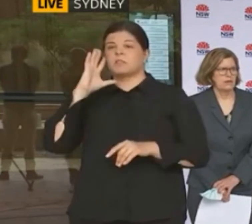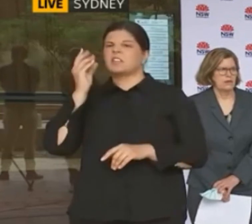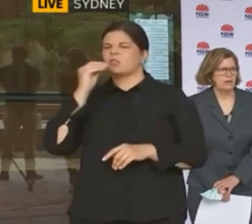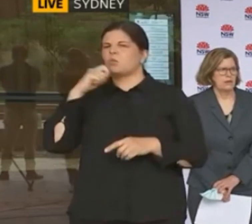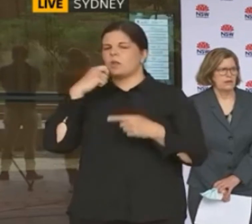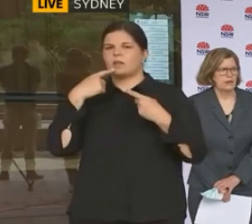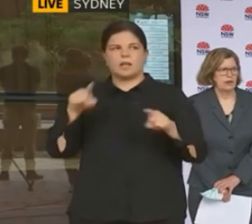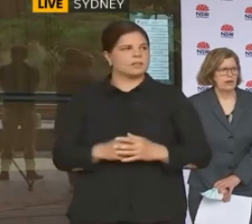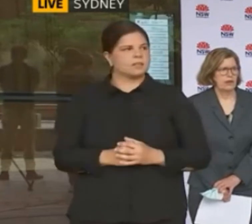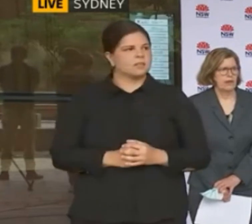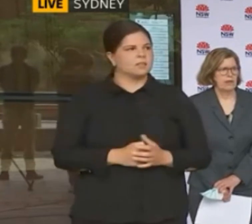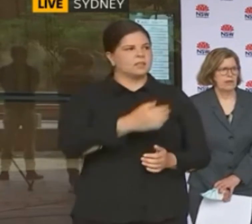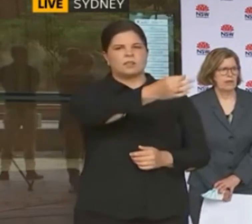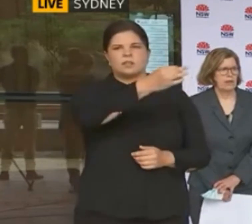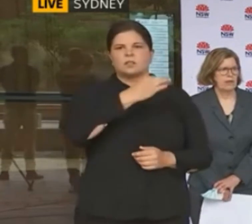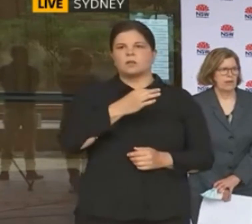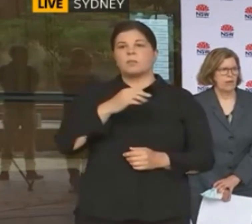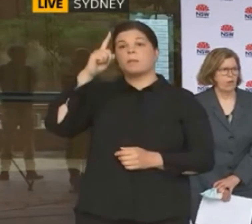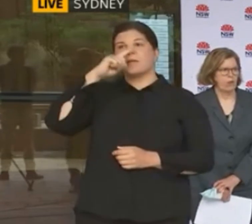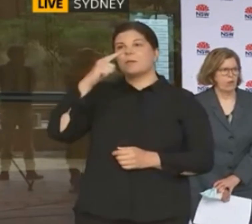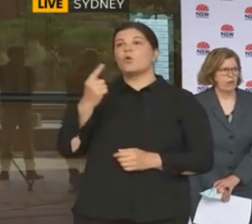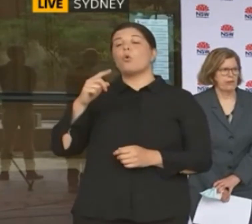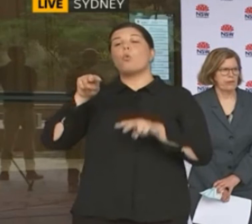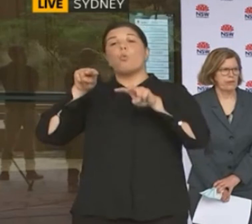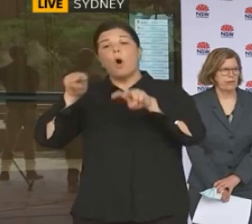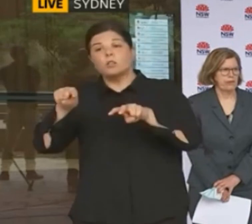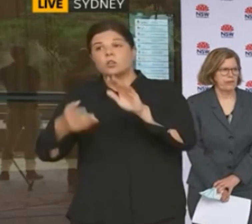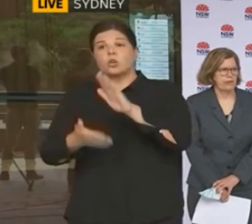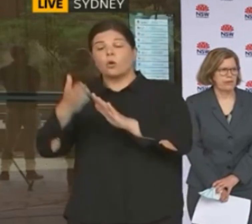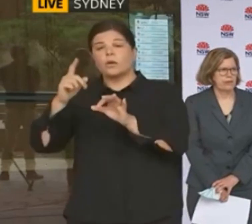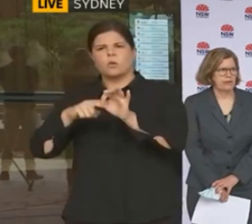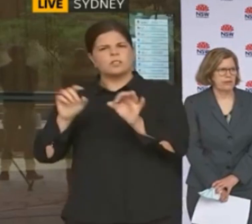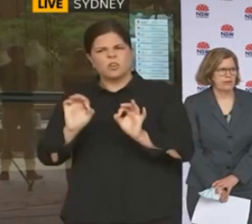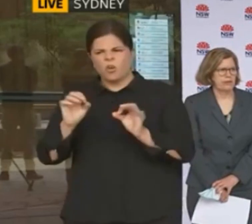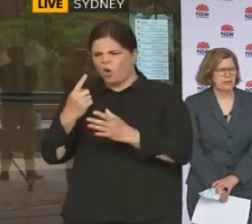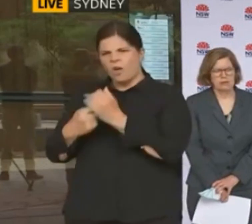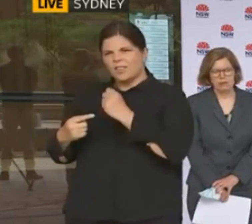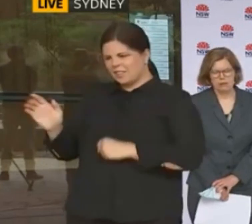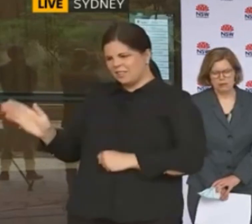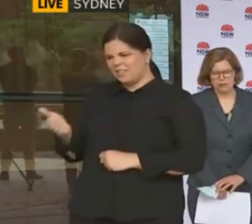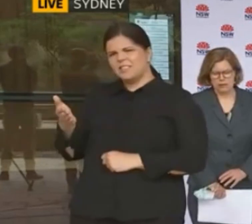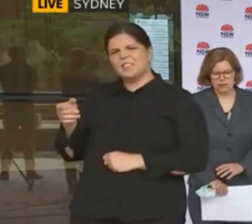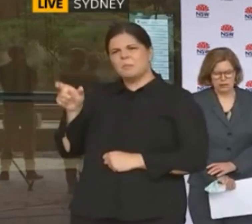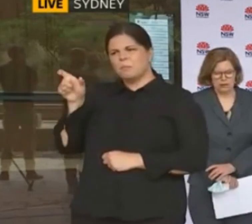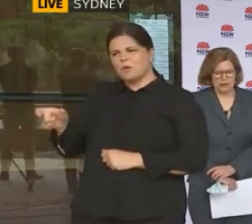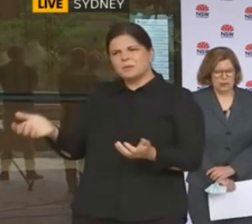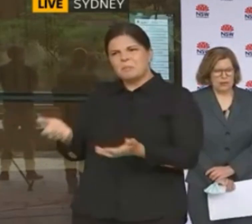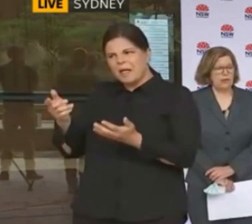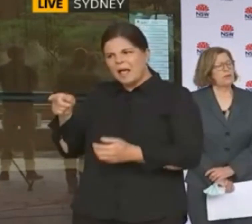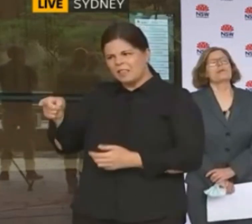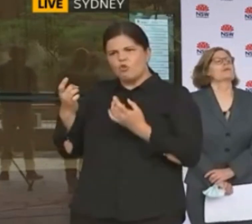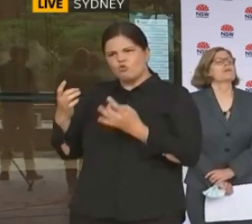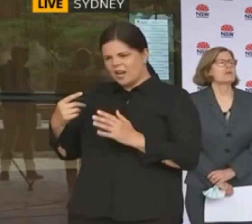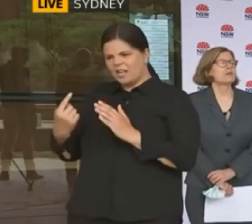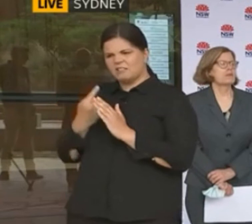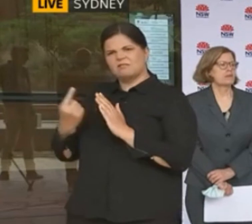It's not the fans heading north over the border, it's the players who are already in a bubble. So how over the top is that?